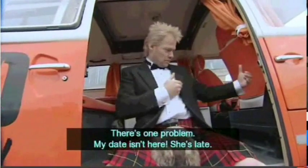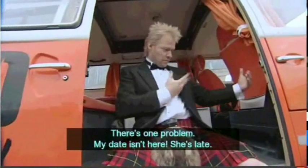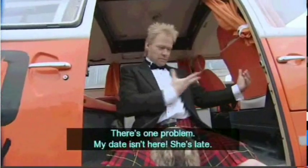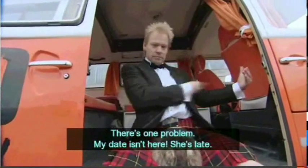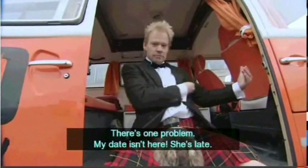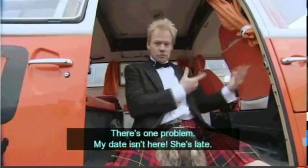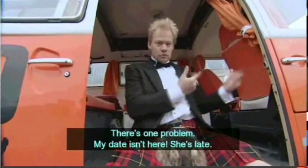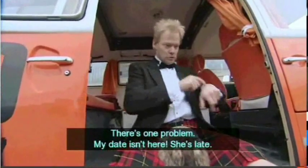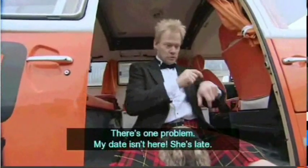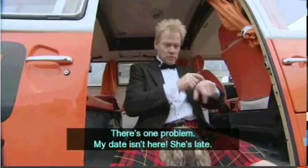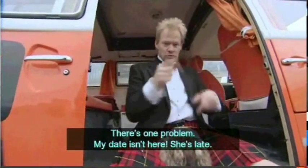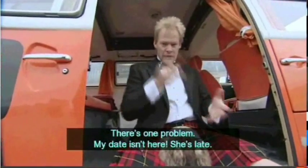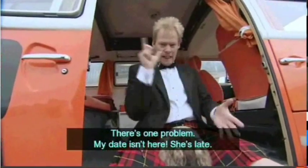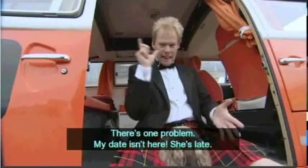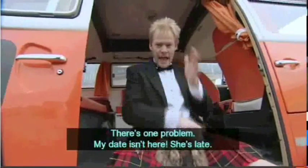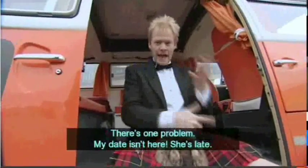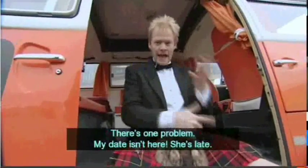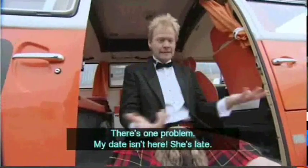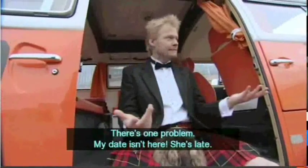problem. My date isn't here. She's late.